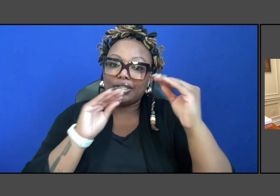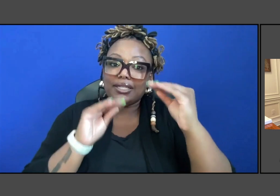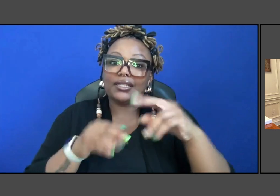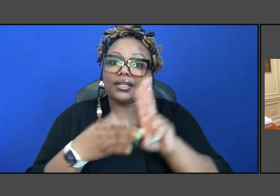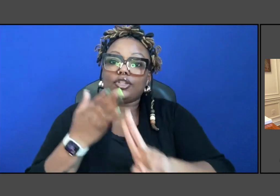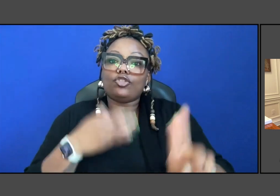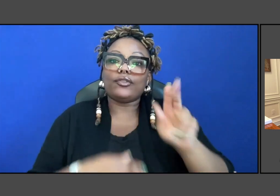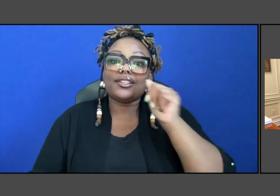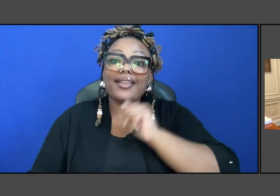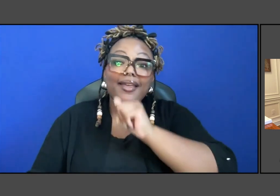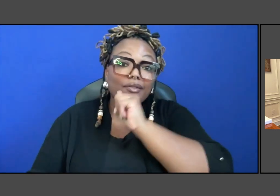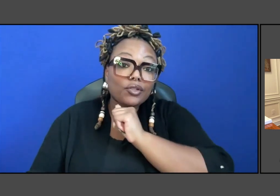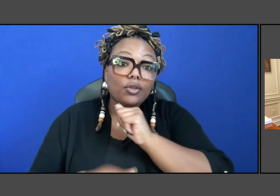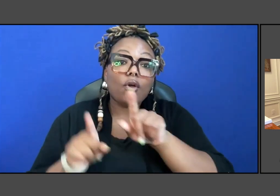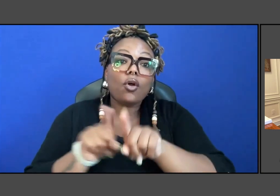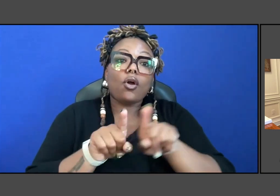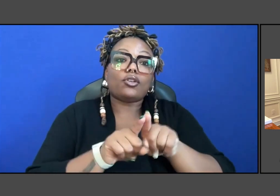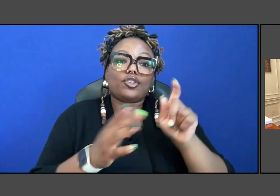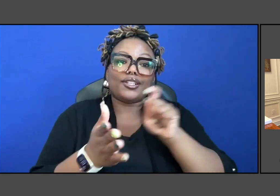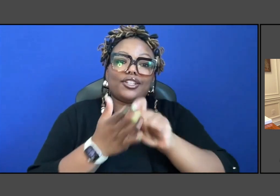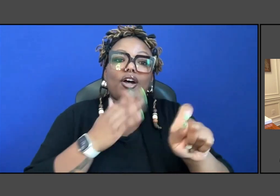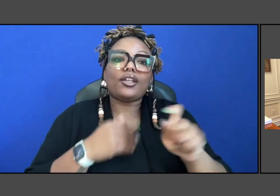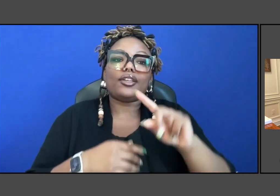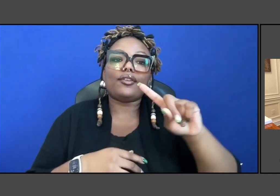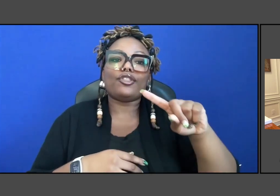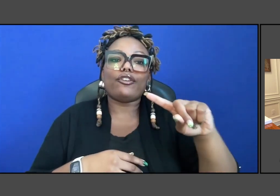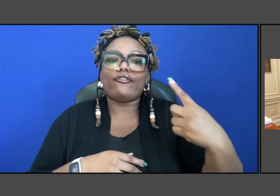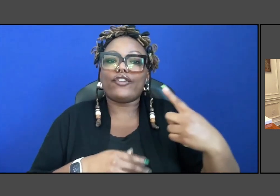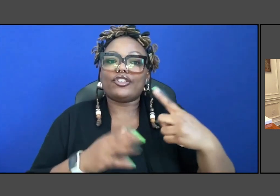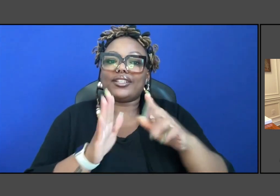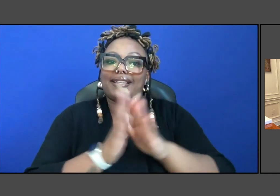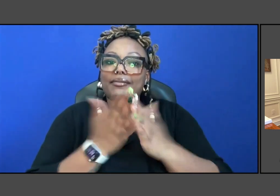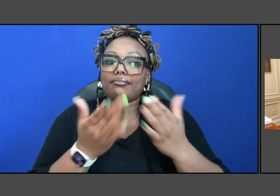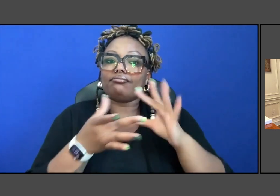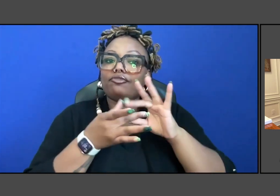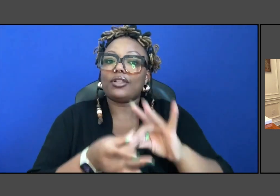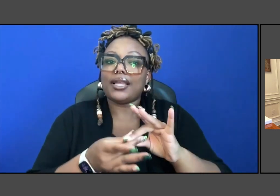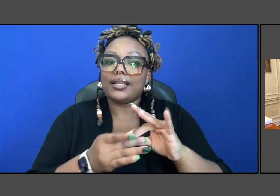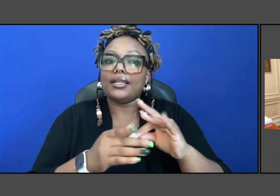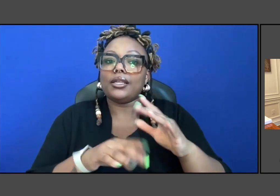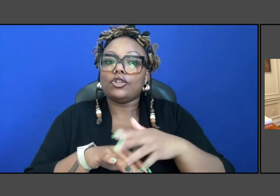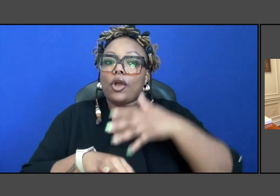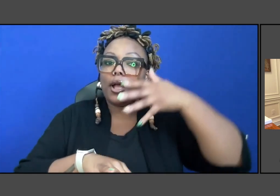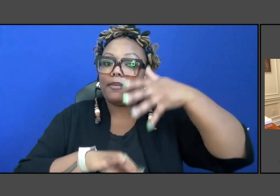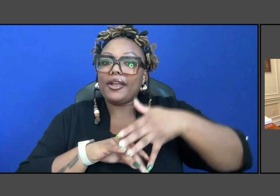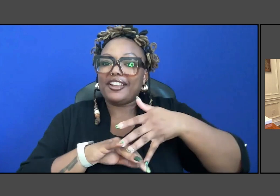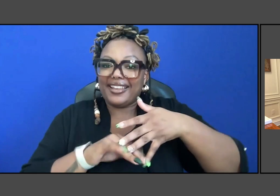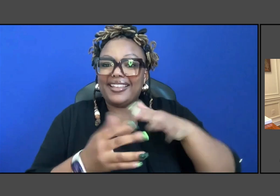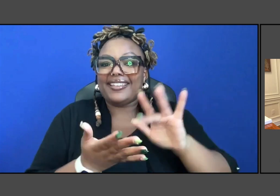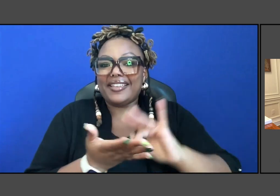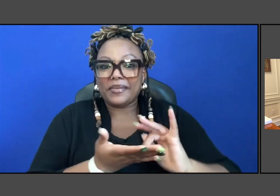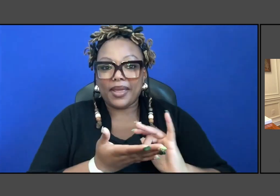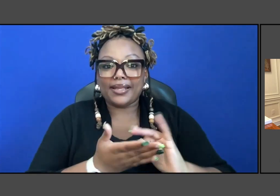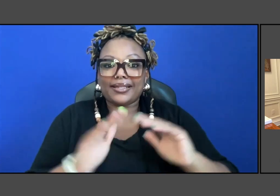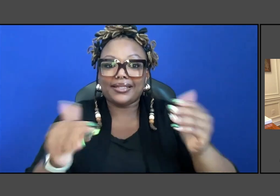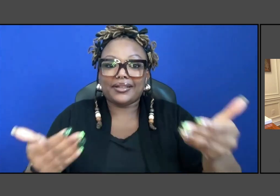Arizona and is the author of the first ever textbook on American Indian medicines. Welcome,